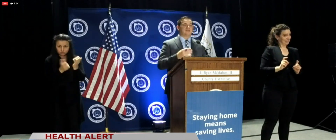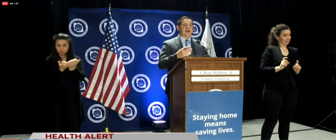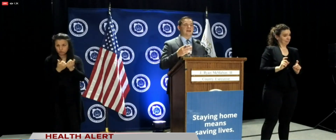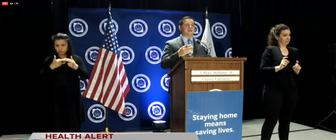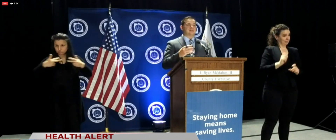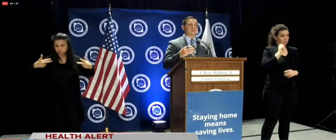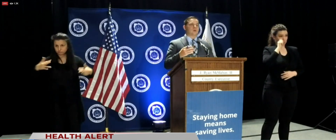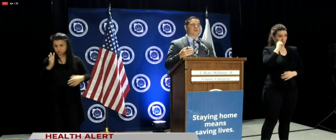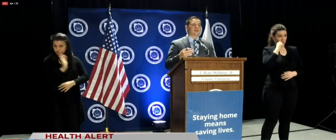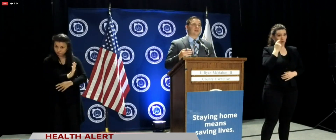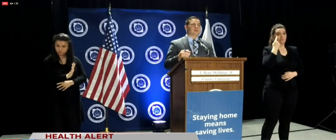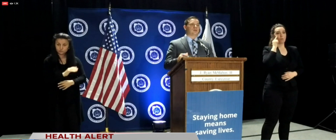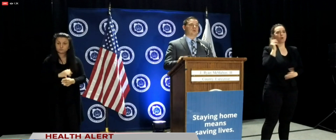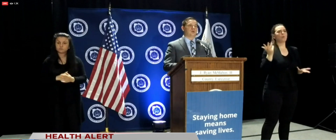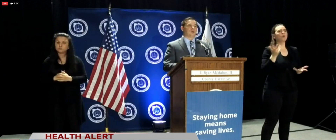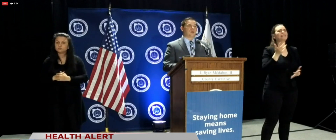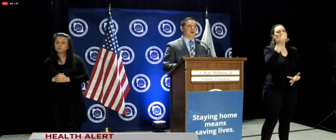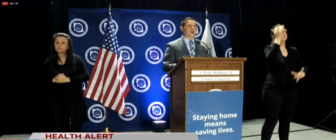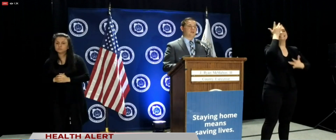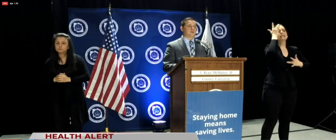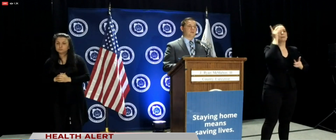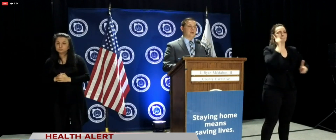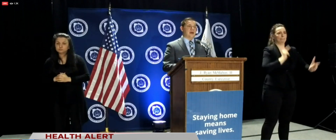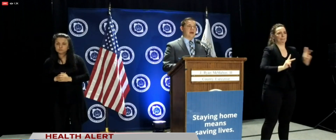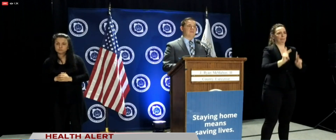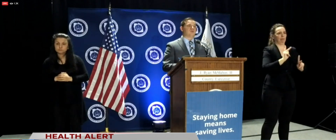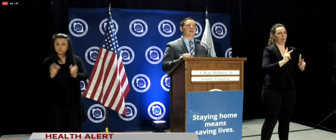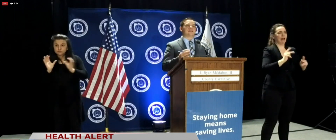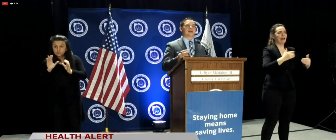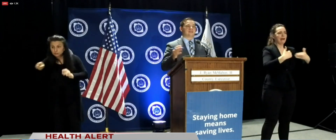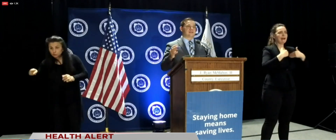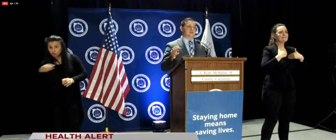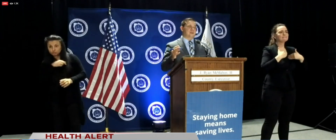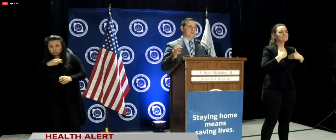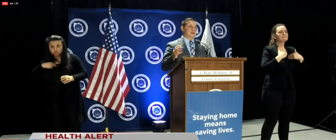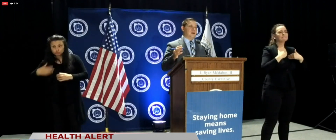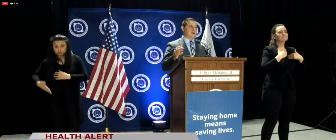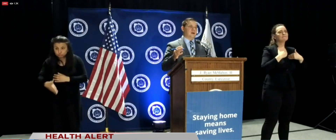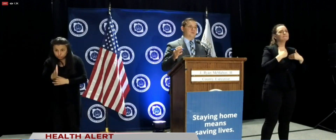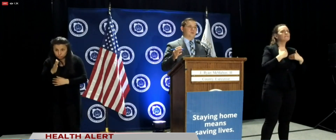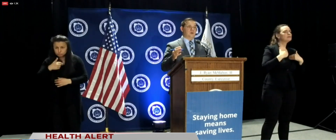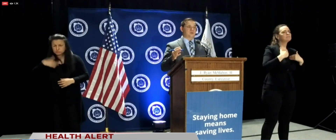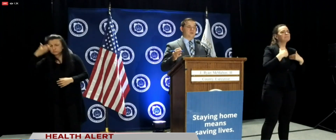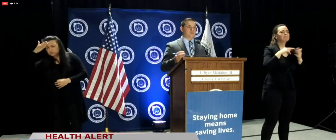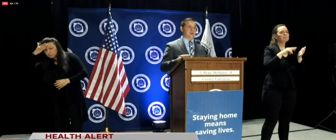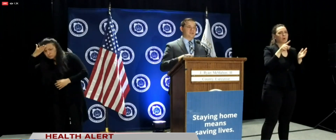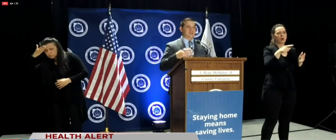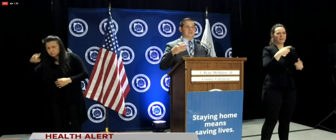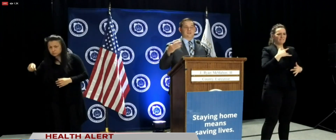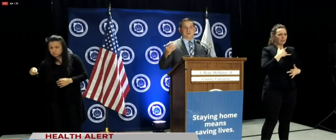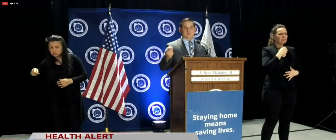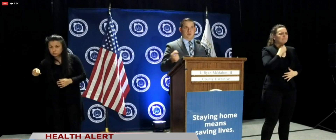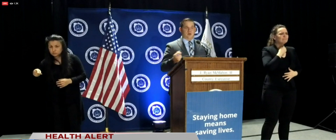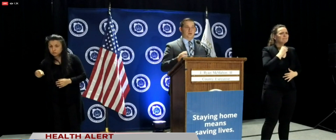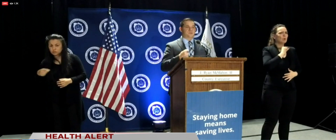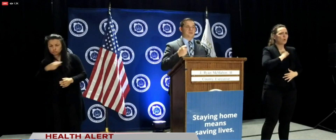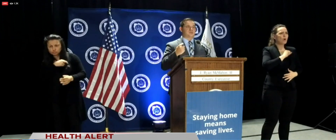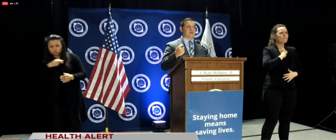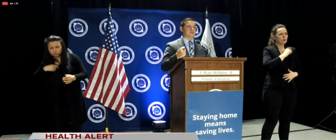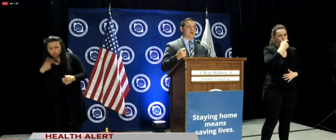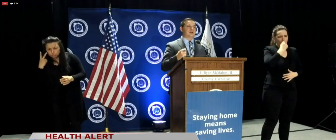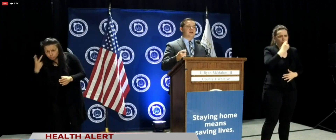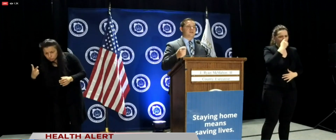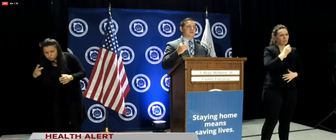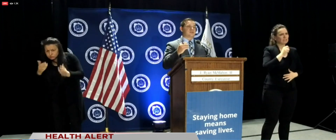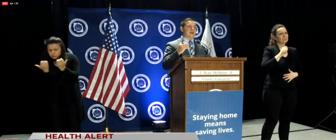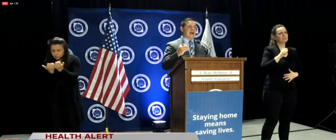they have guidance on what they can do to have you get tested. If you go to the Triage testing site, you call the Upstate